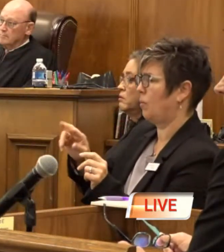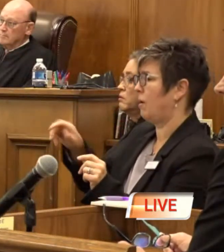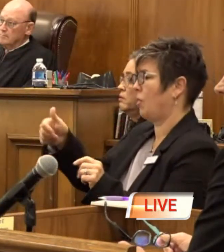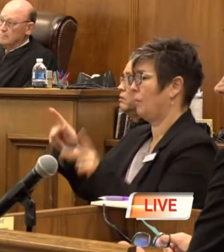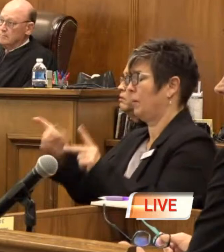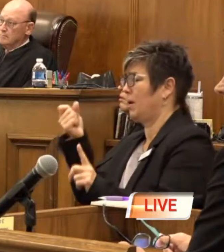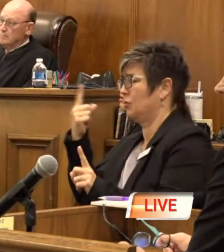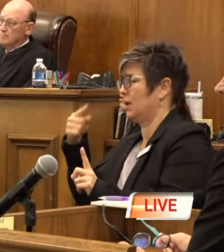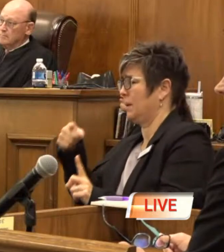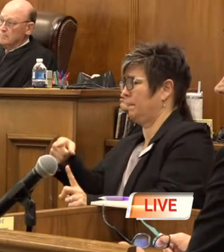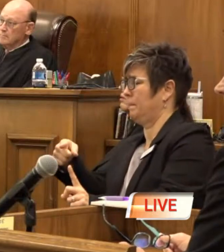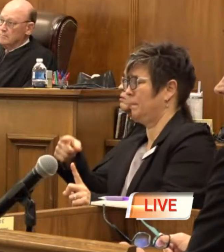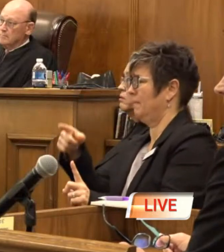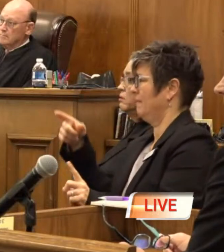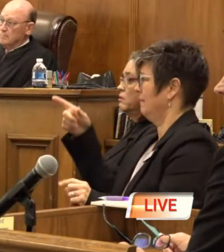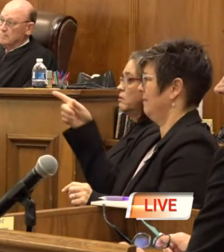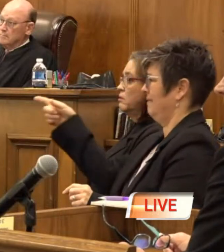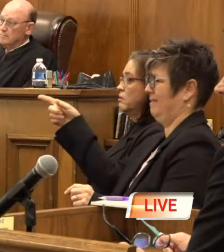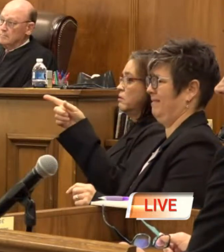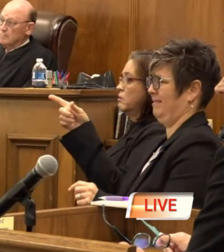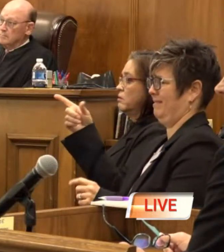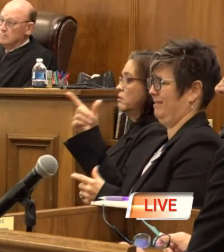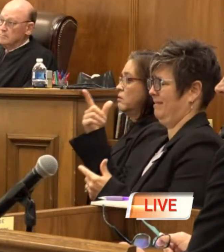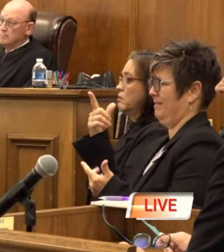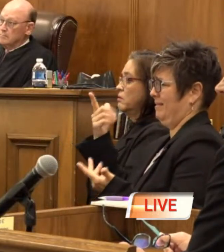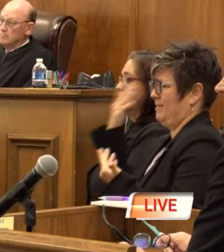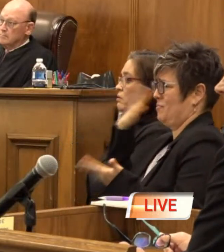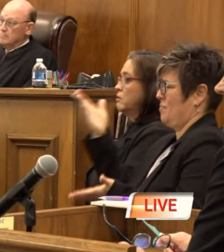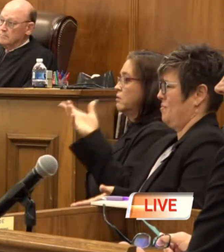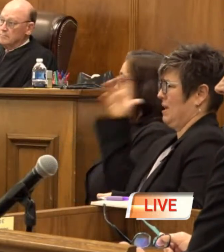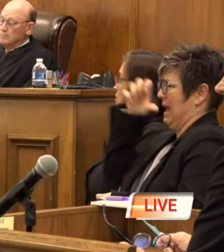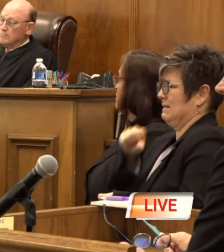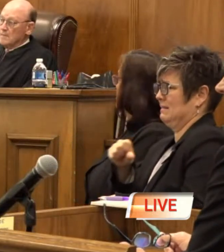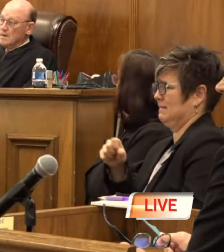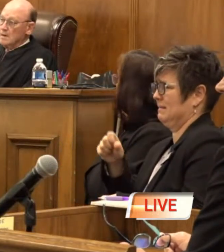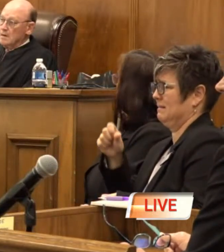totally speculating about because she is not him.